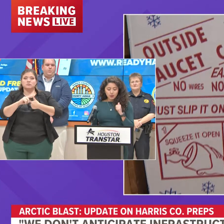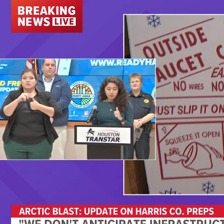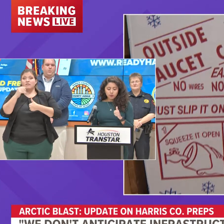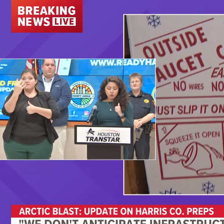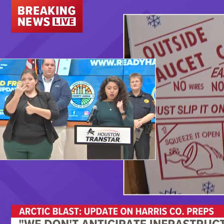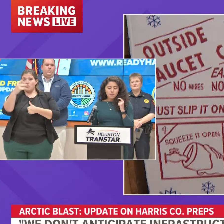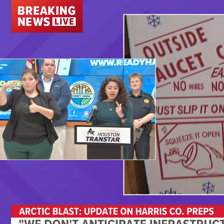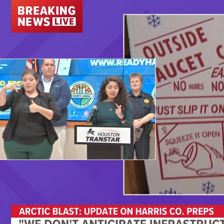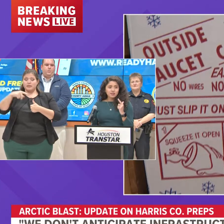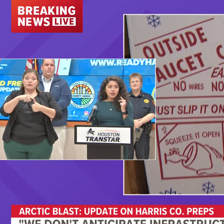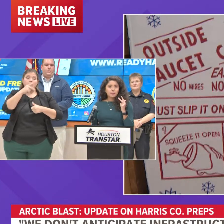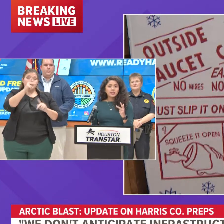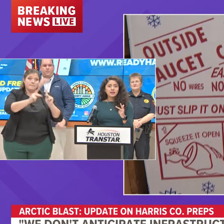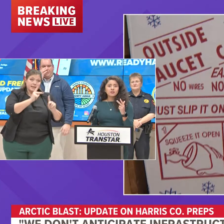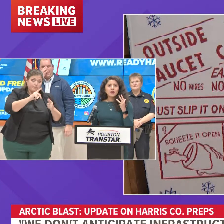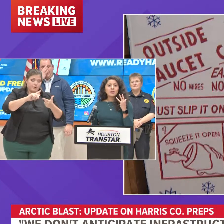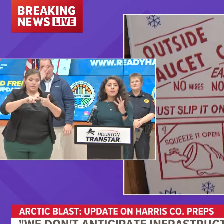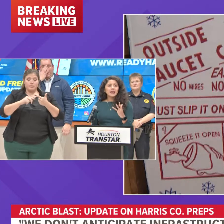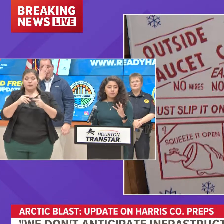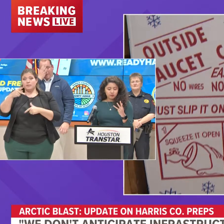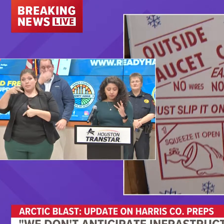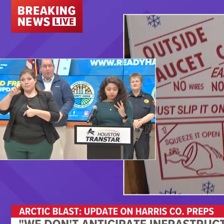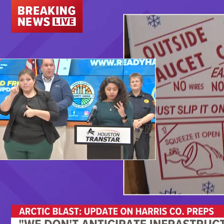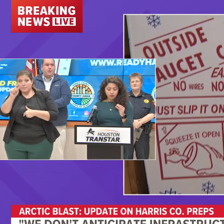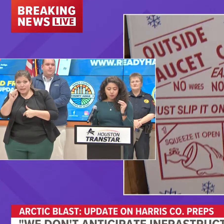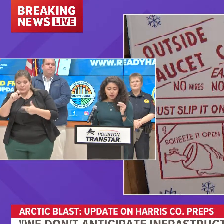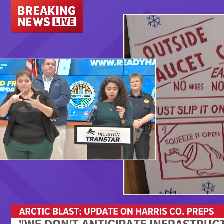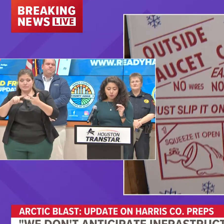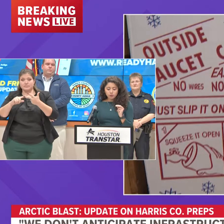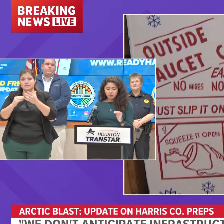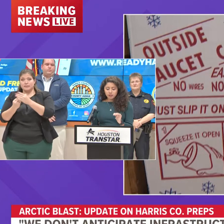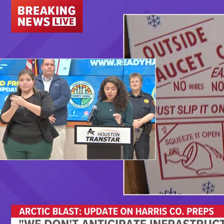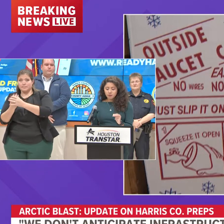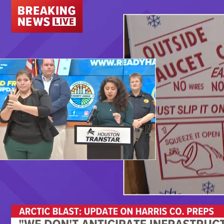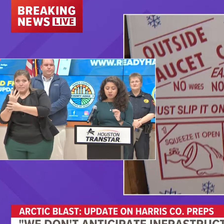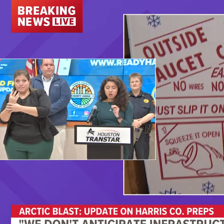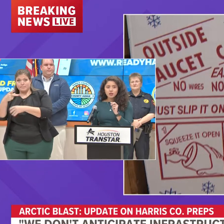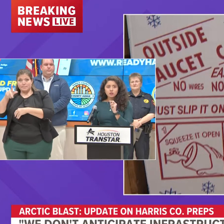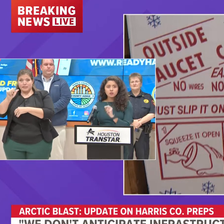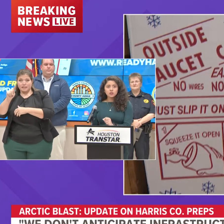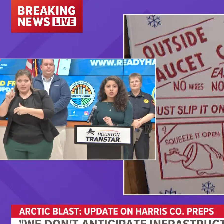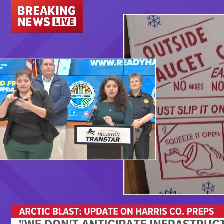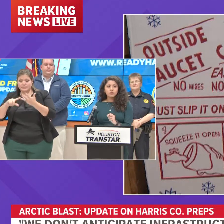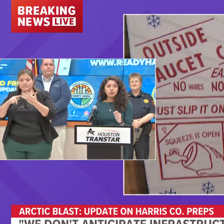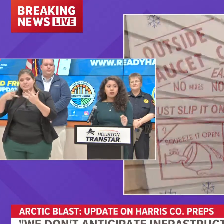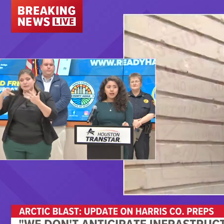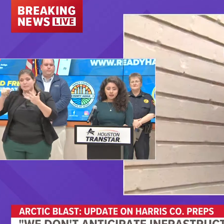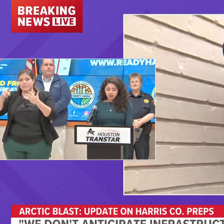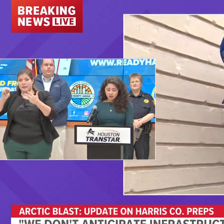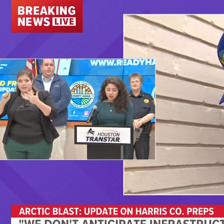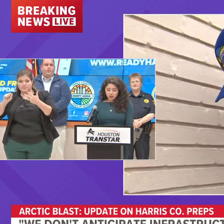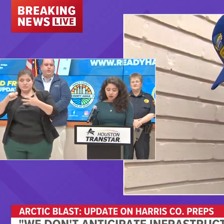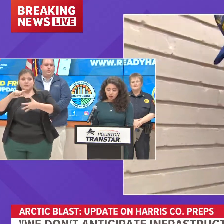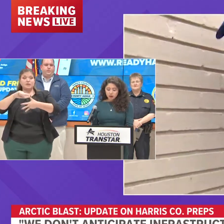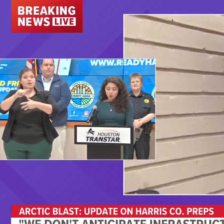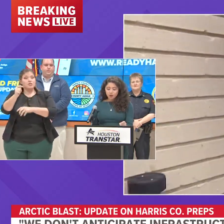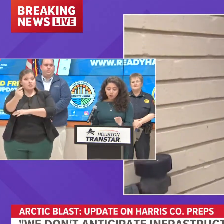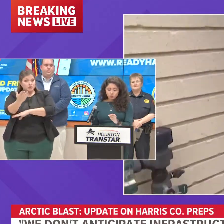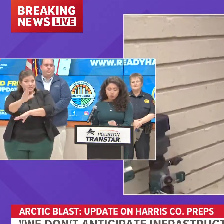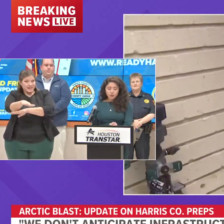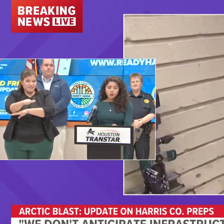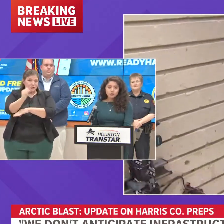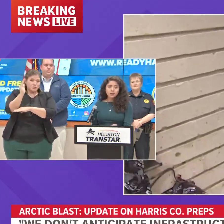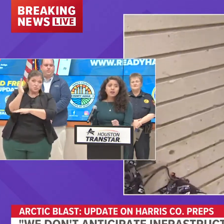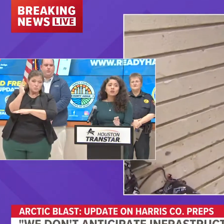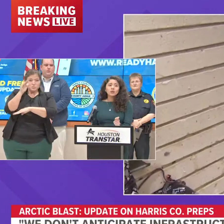P's: people, pets, plants, and pipes. People, please keep in mind, starting Thursday afternoon and evening, when